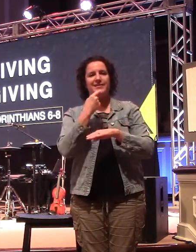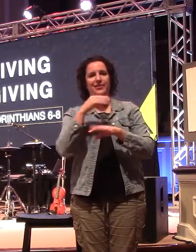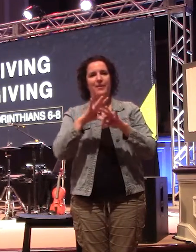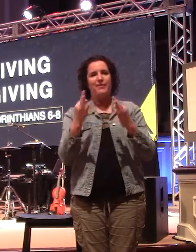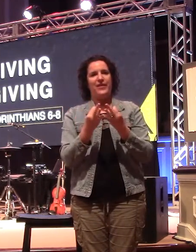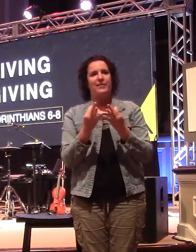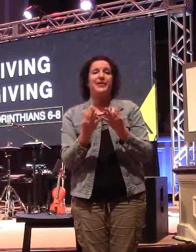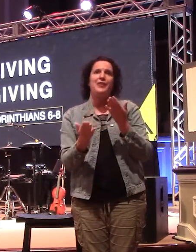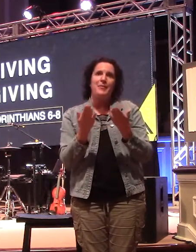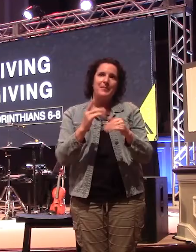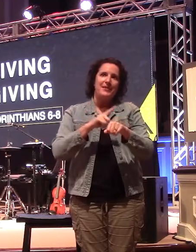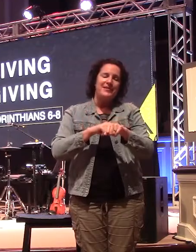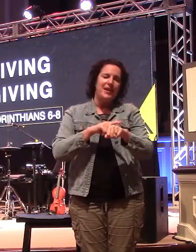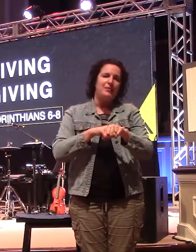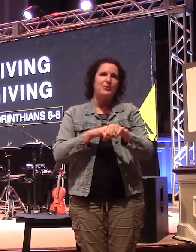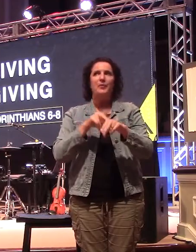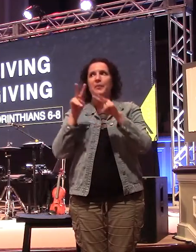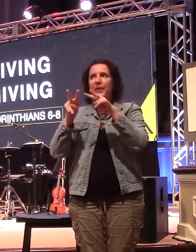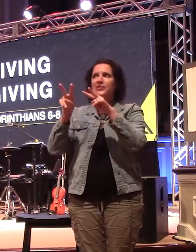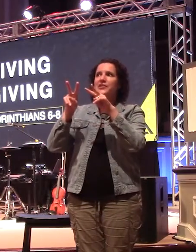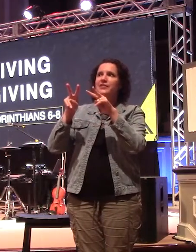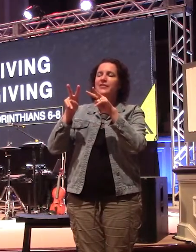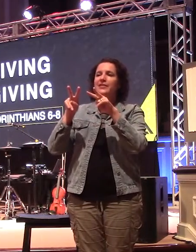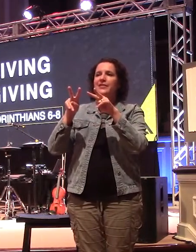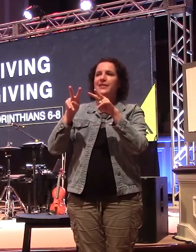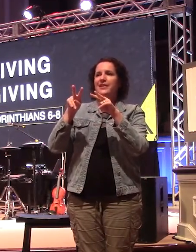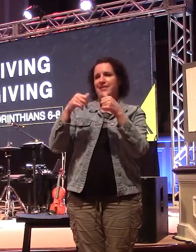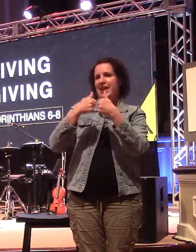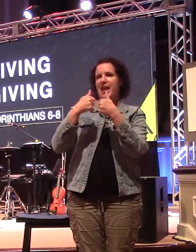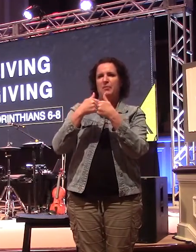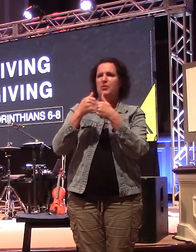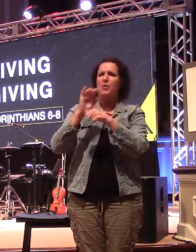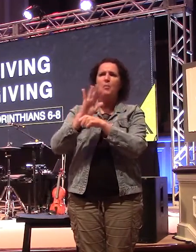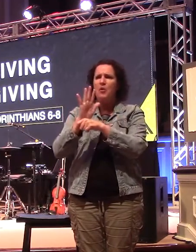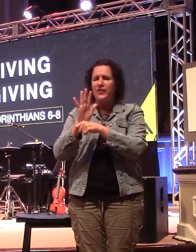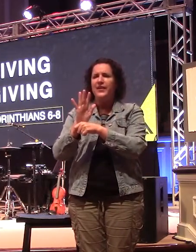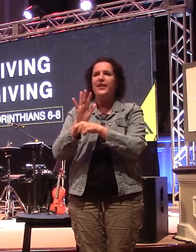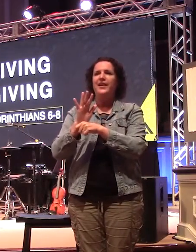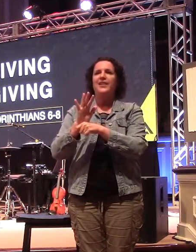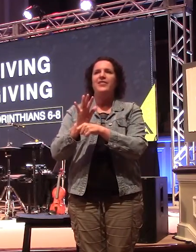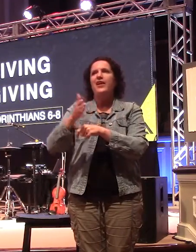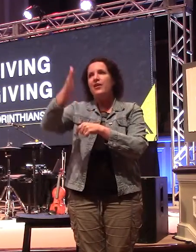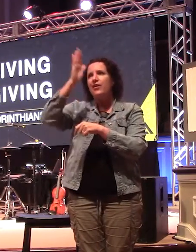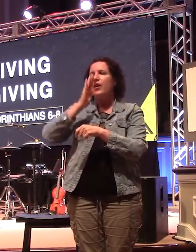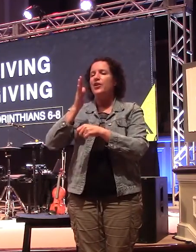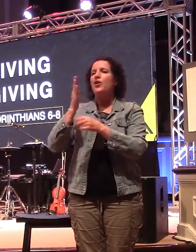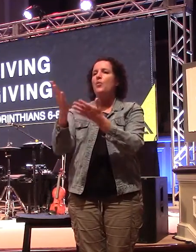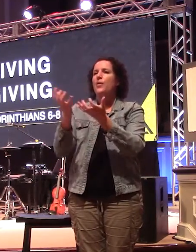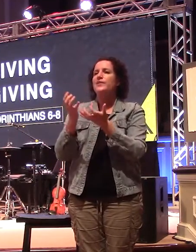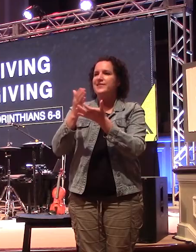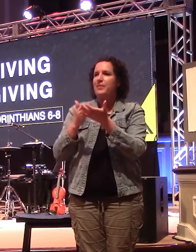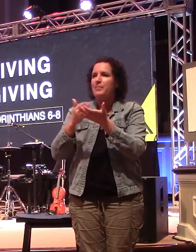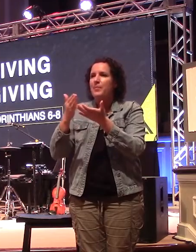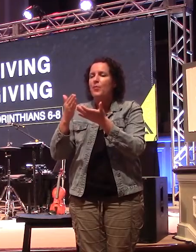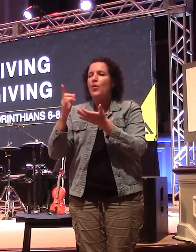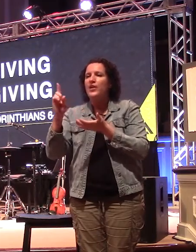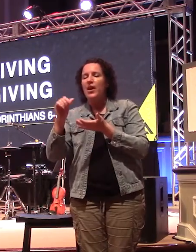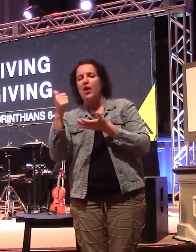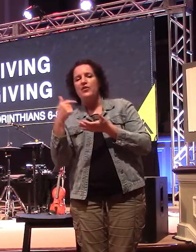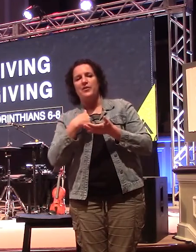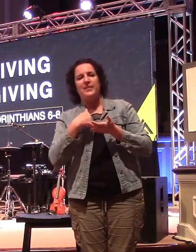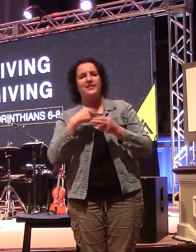may be times we're in here watching a game, watching a movie, that God wants someone other than me to sit in the most comfortable chair in the